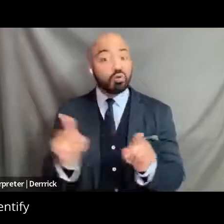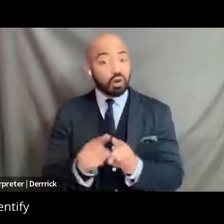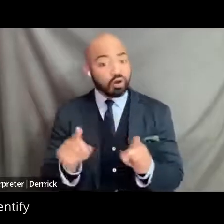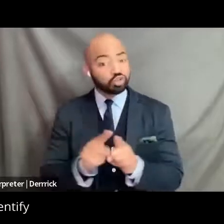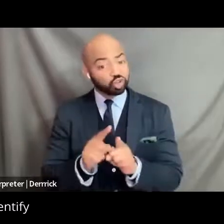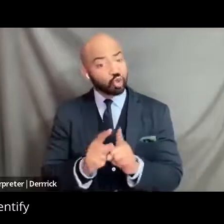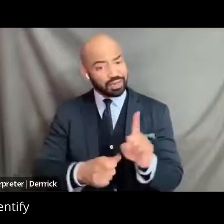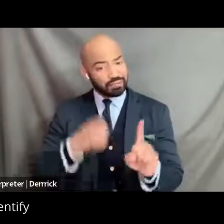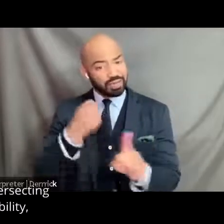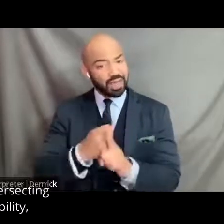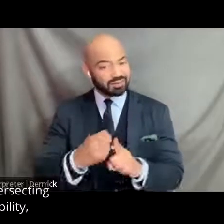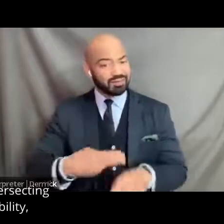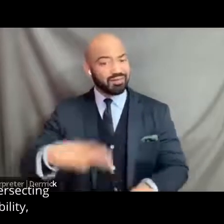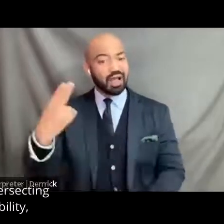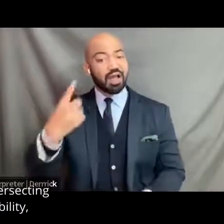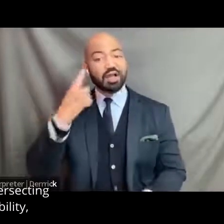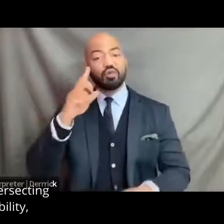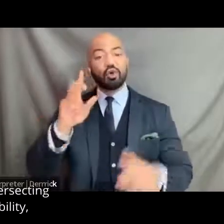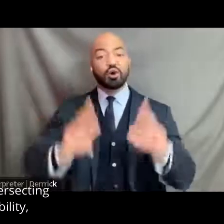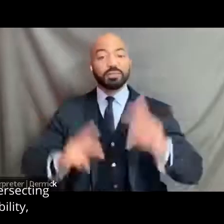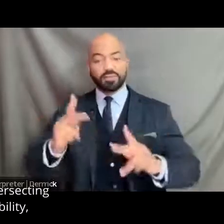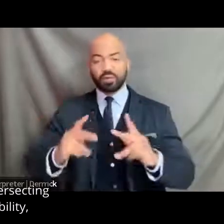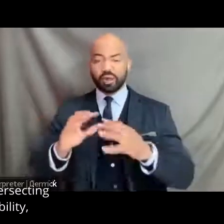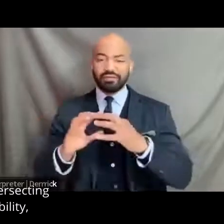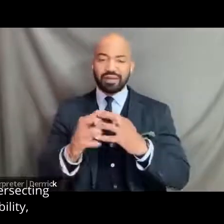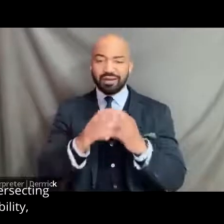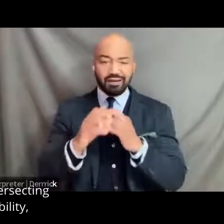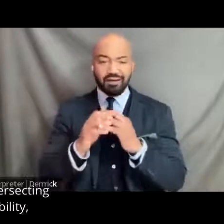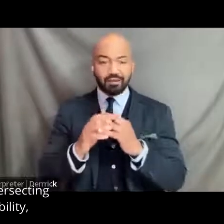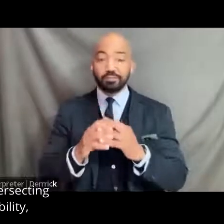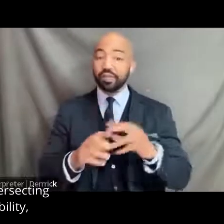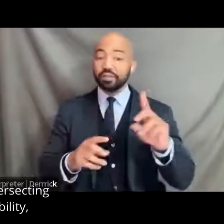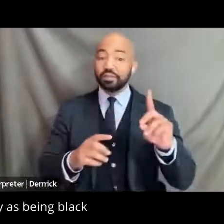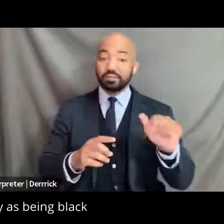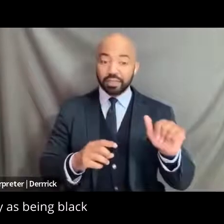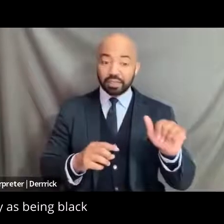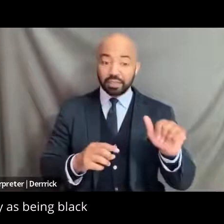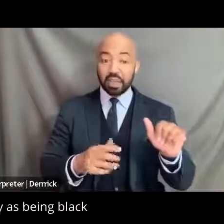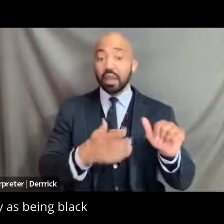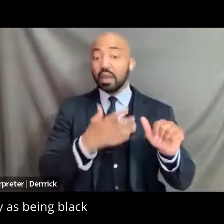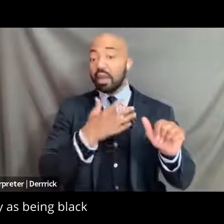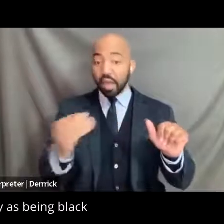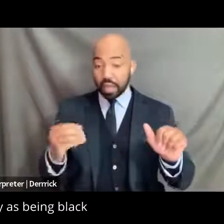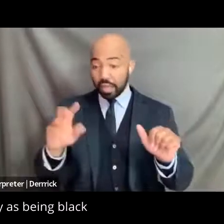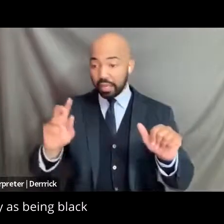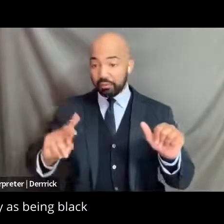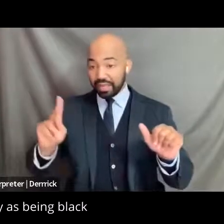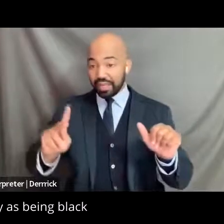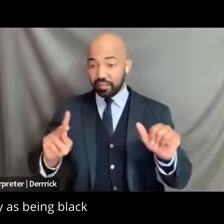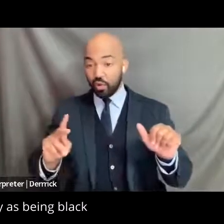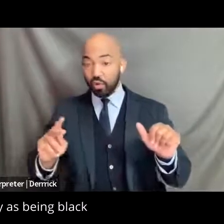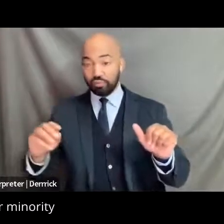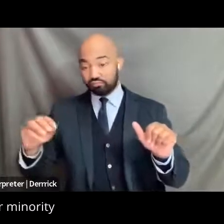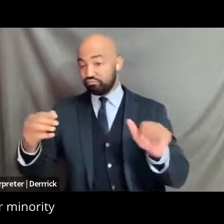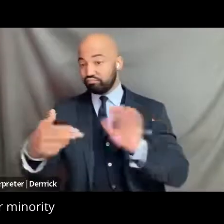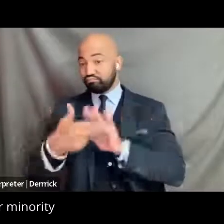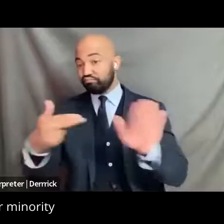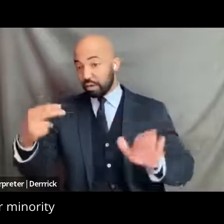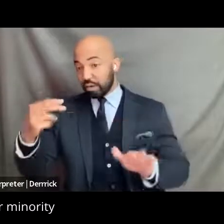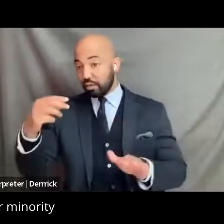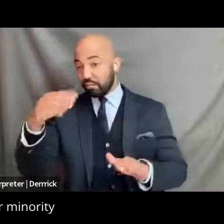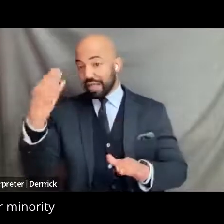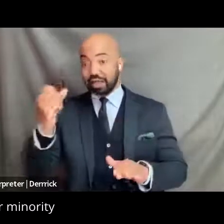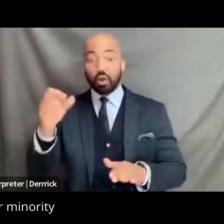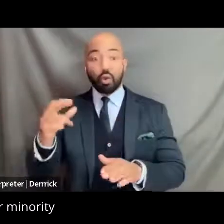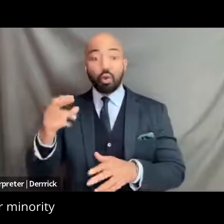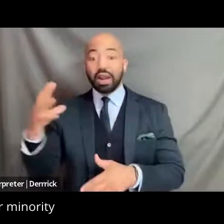those who identify within those two intersecting identities of disability and those who also identify as being black or a part